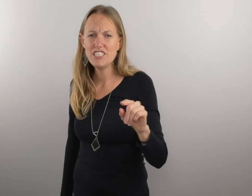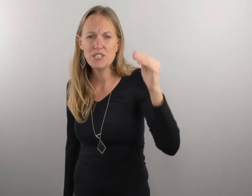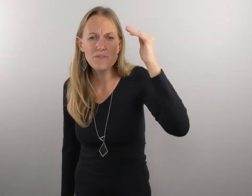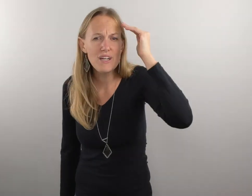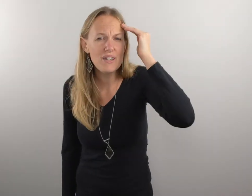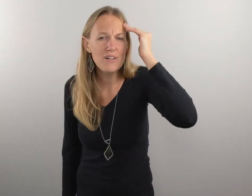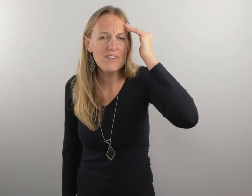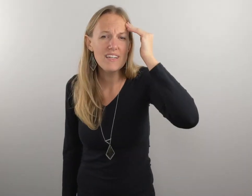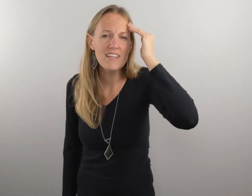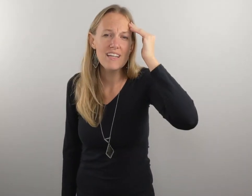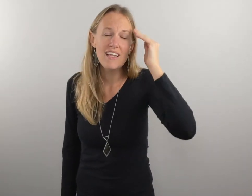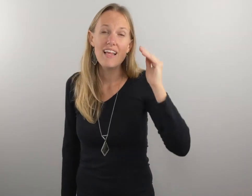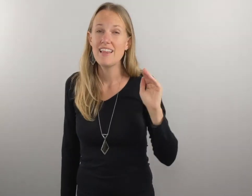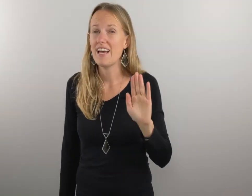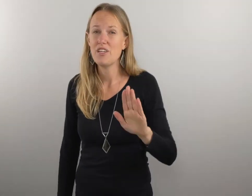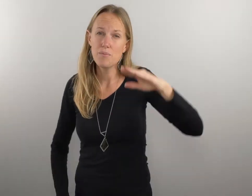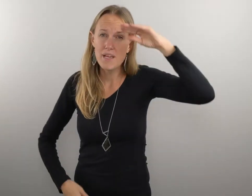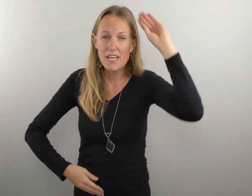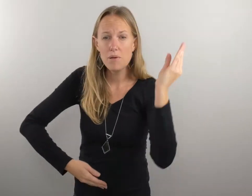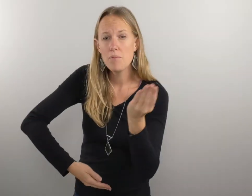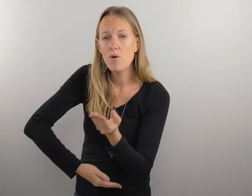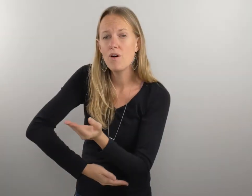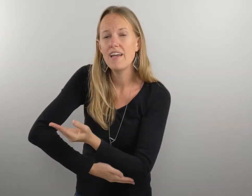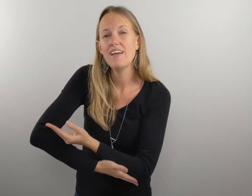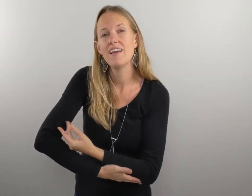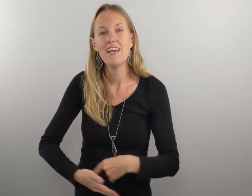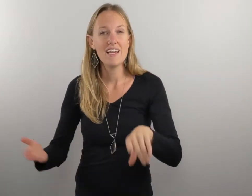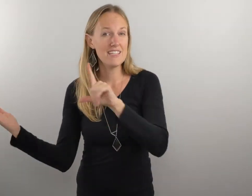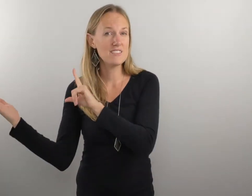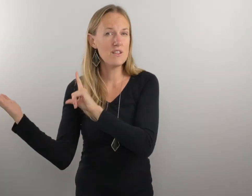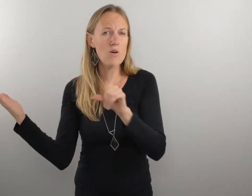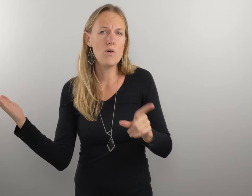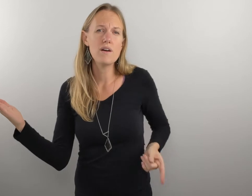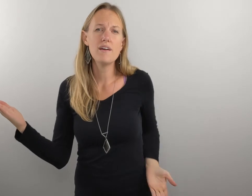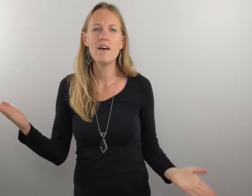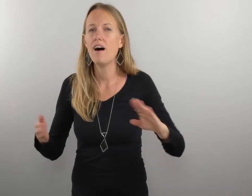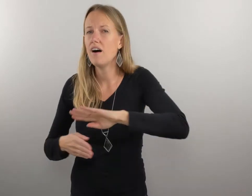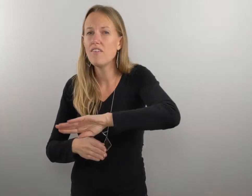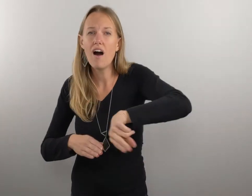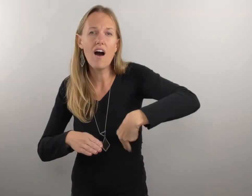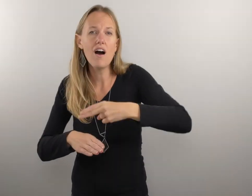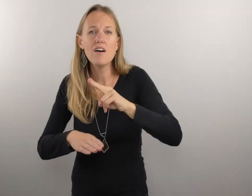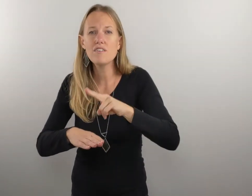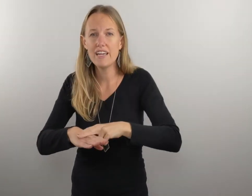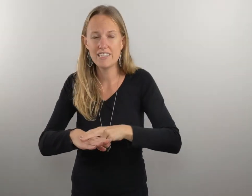you know that your baby boy is Lord of all